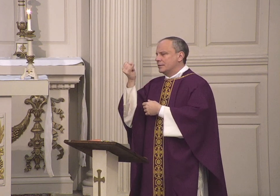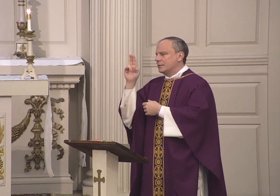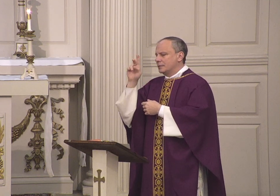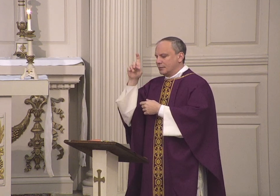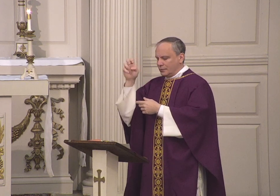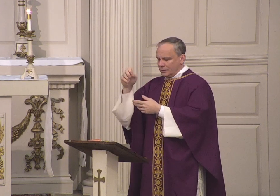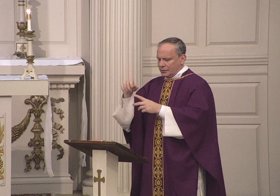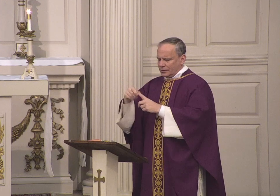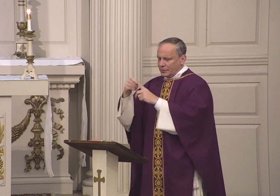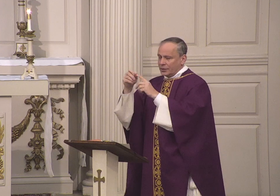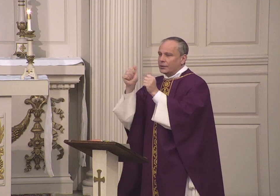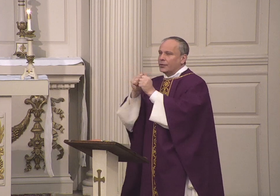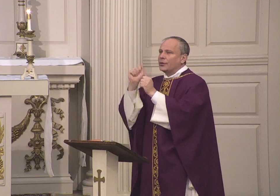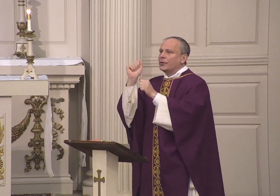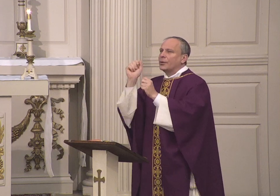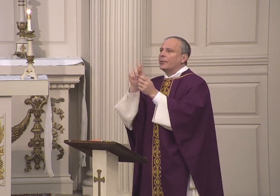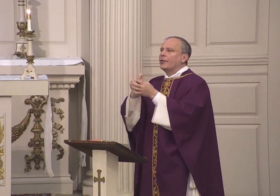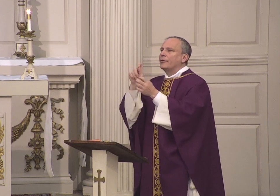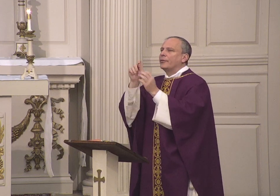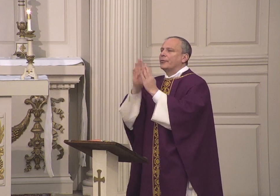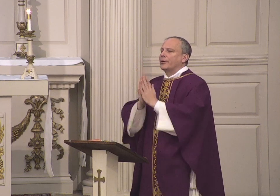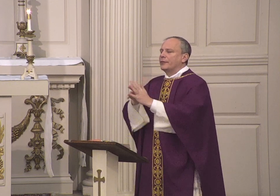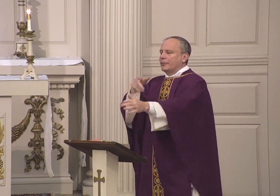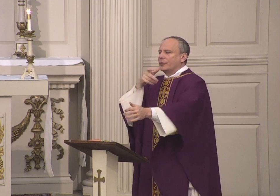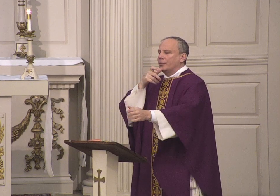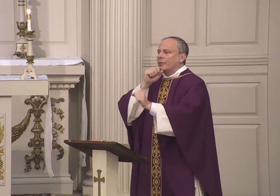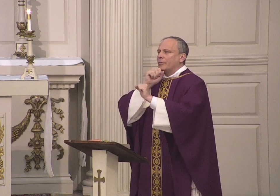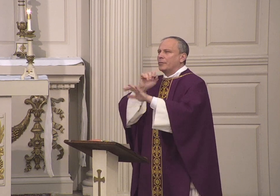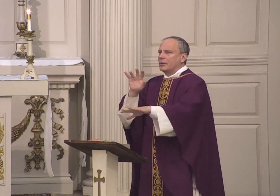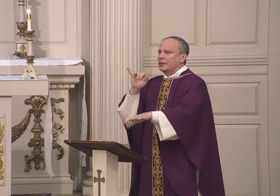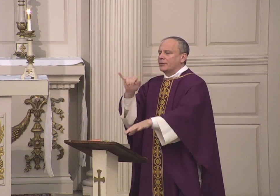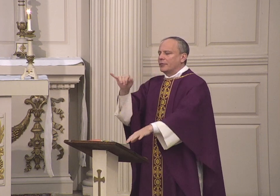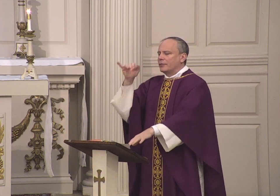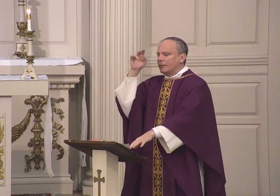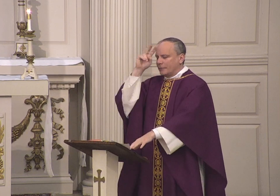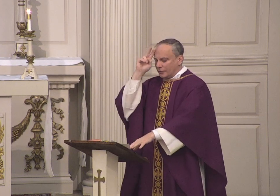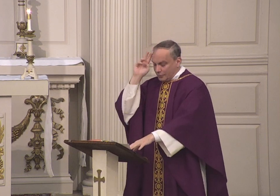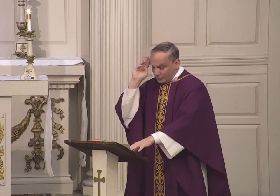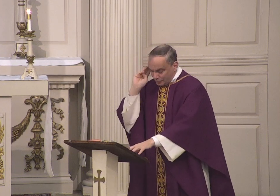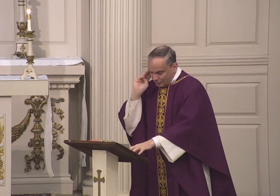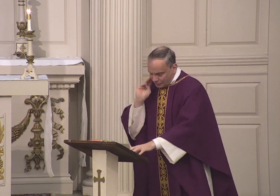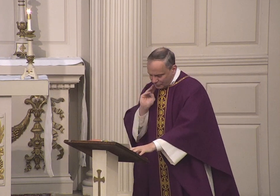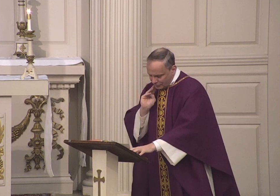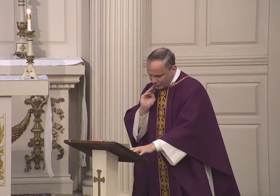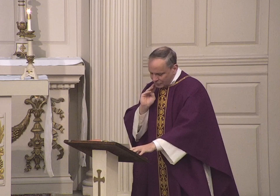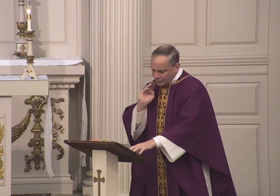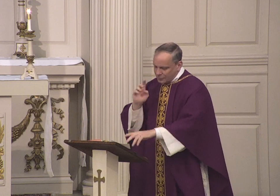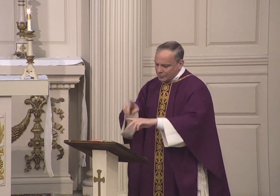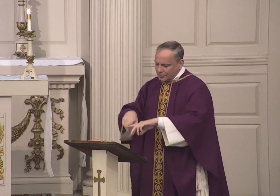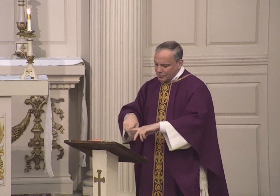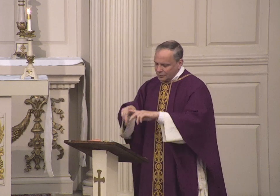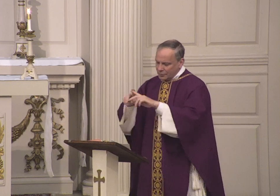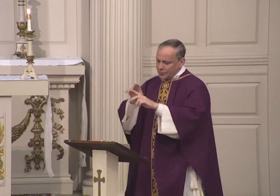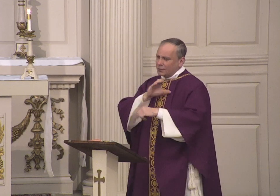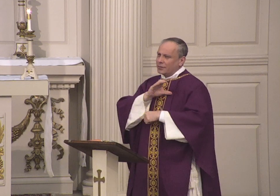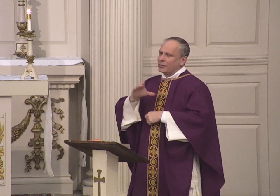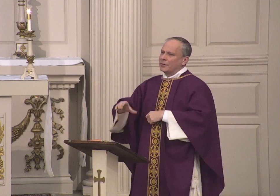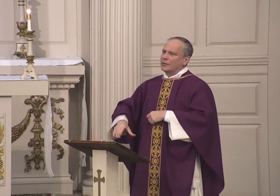Jude, St. Joseph, and especially with the perfect prayer of the Blessed Ever-Virgin